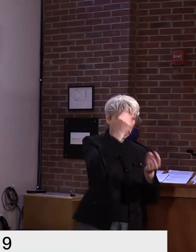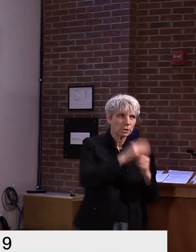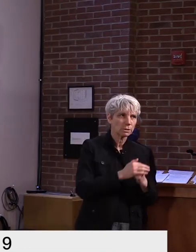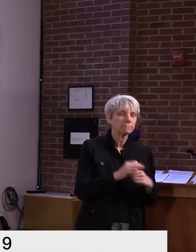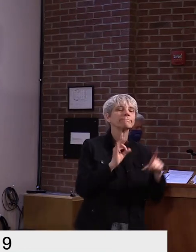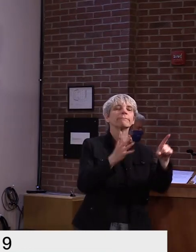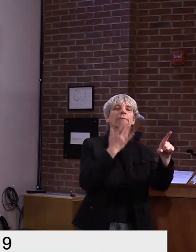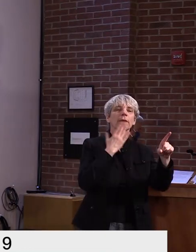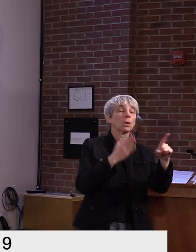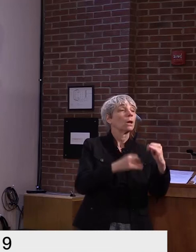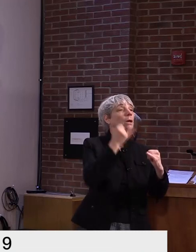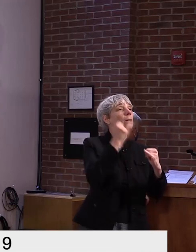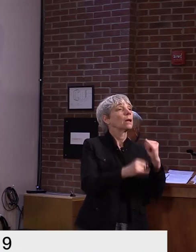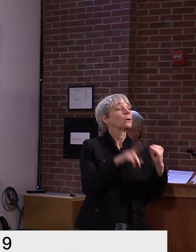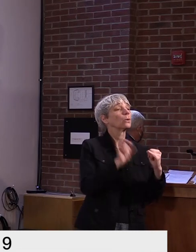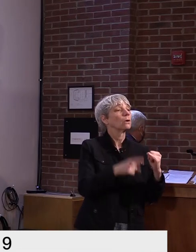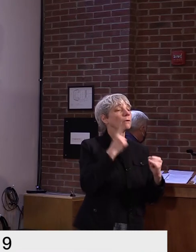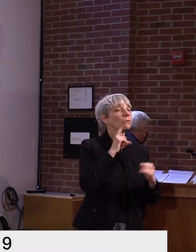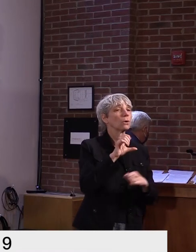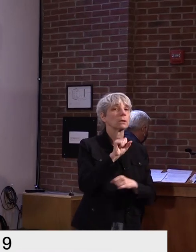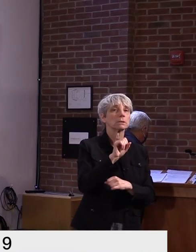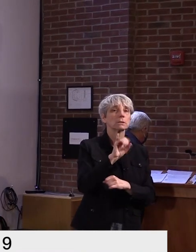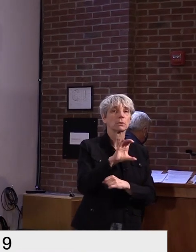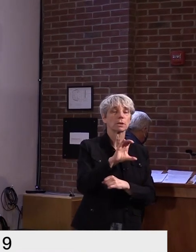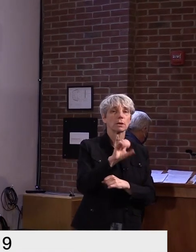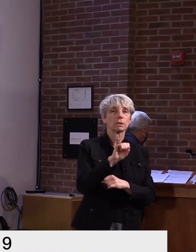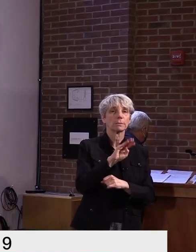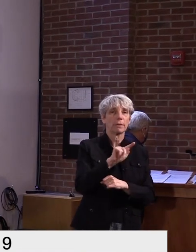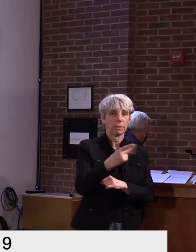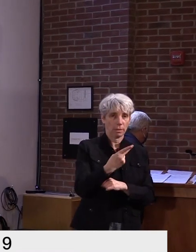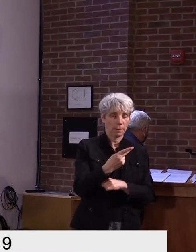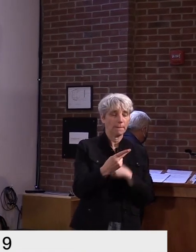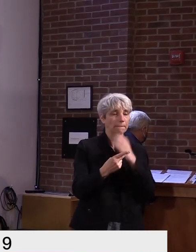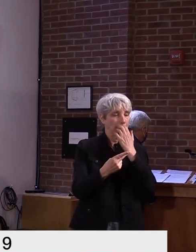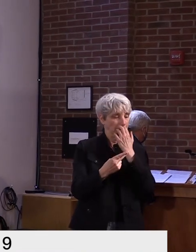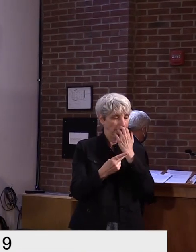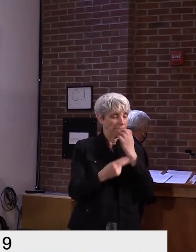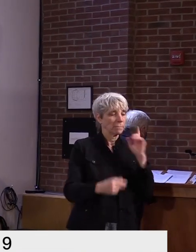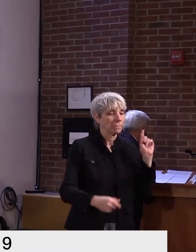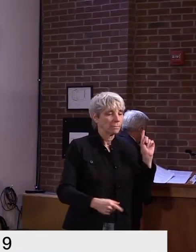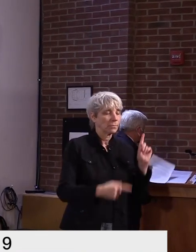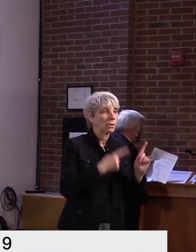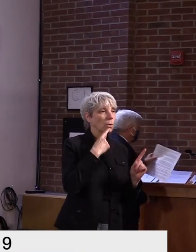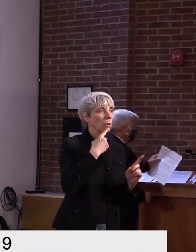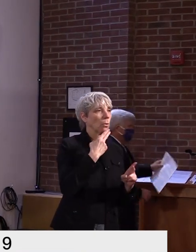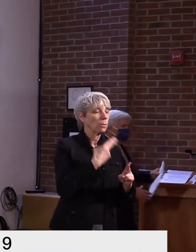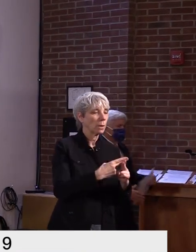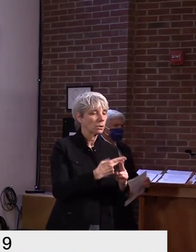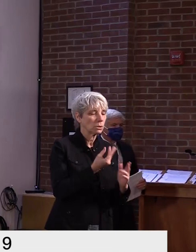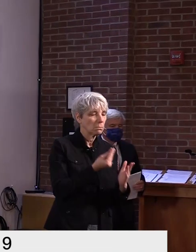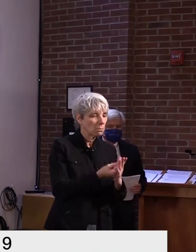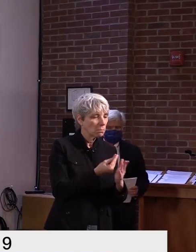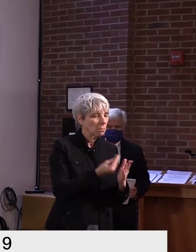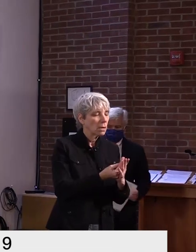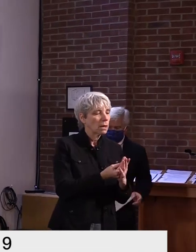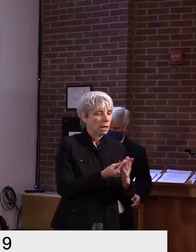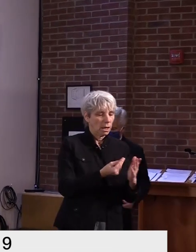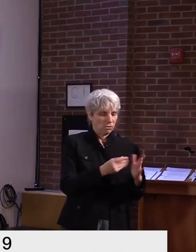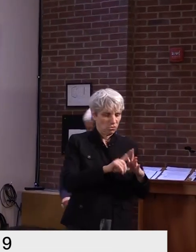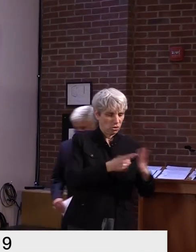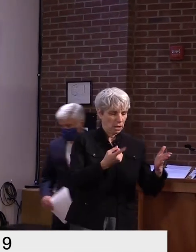question for Secretary Smith. You mentioned that we've got money rolling out the door for healthcare providers starting next